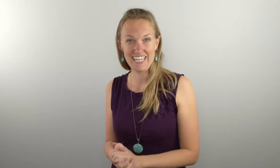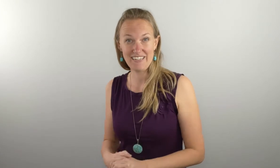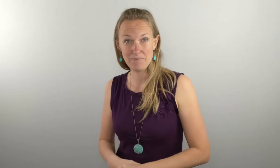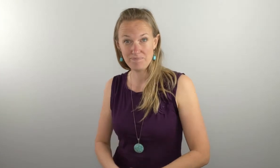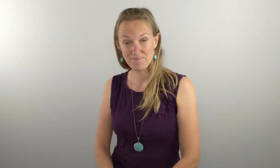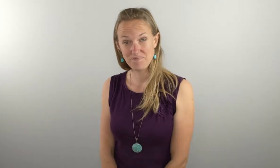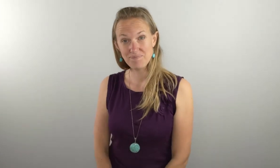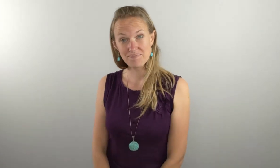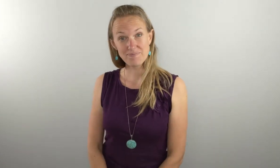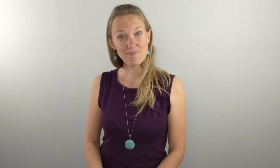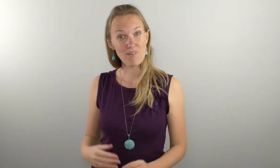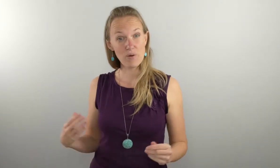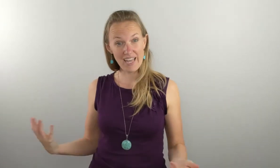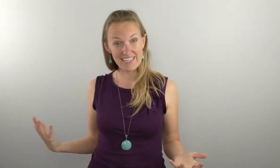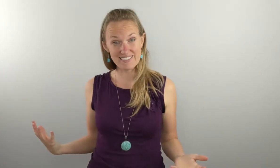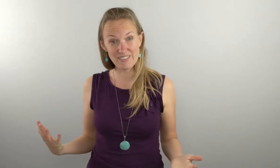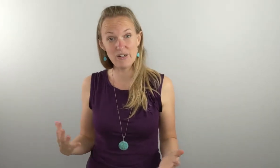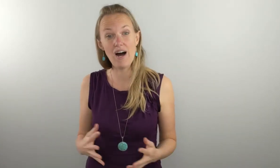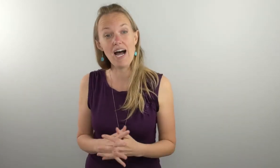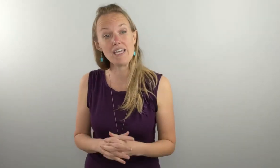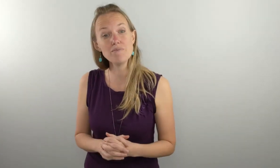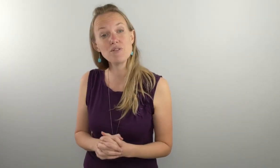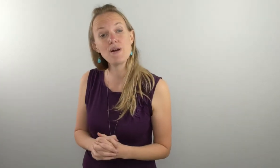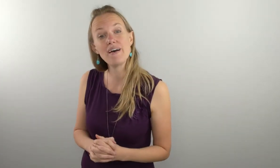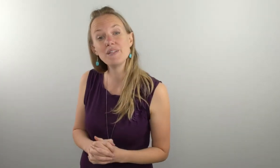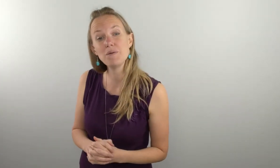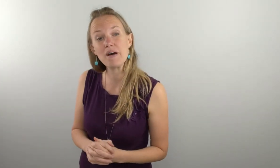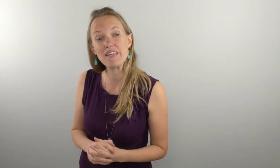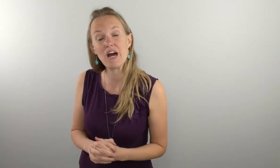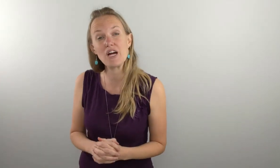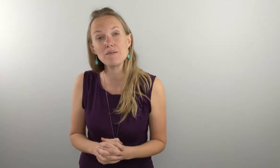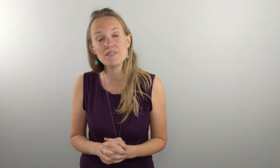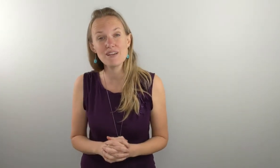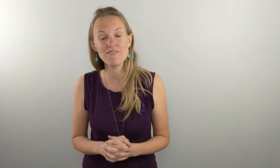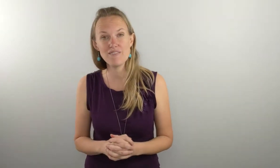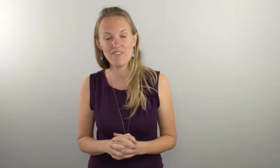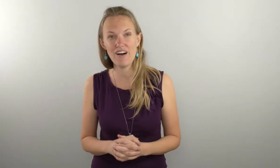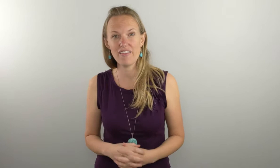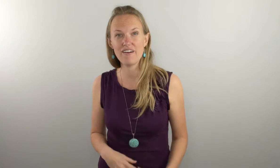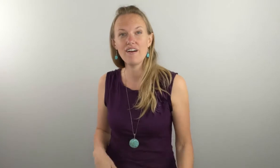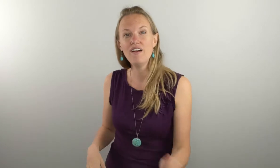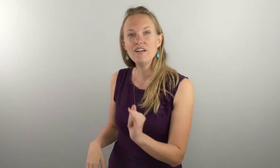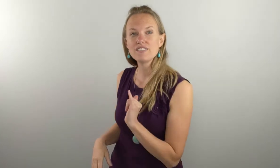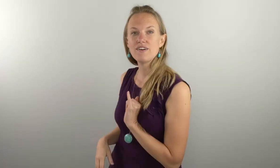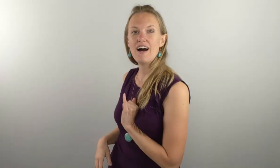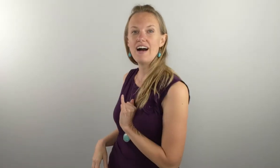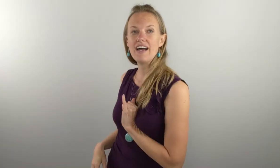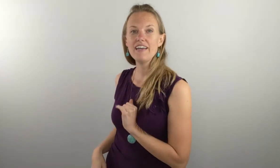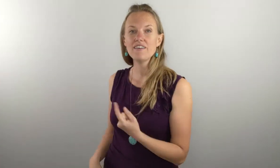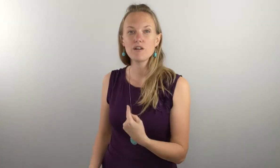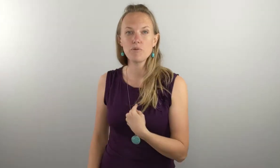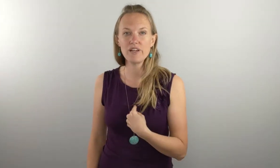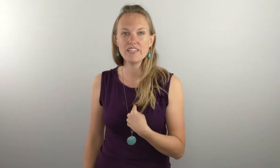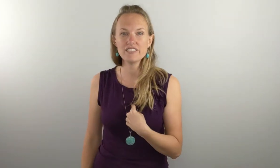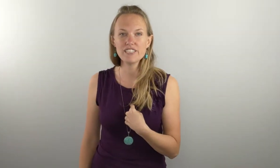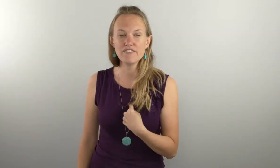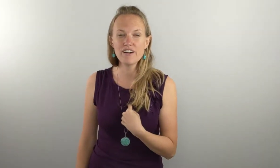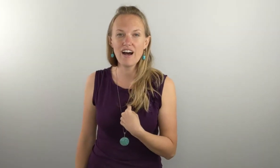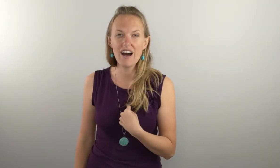channel. Okay, so I am surrounded by the arms of the Father. So I, or pointing to yourself for